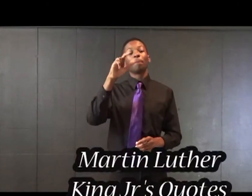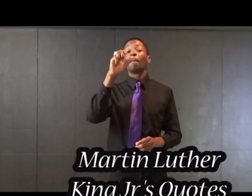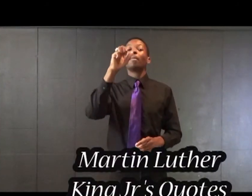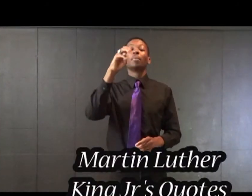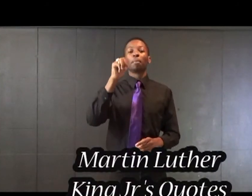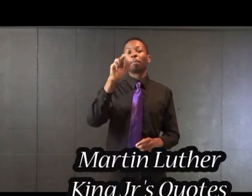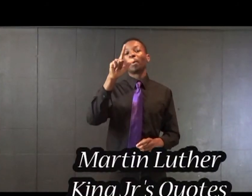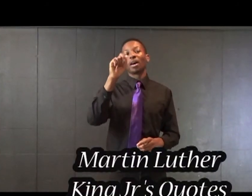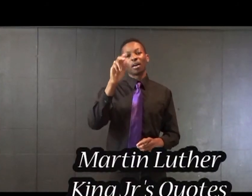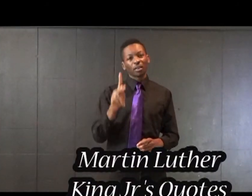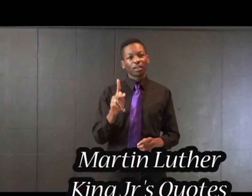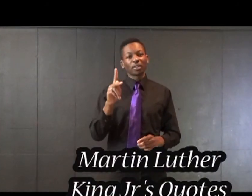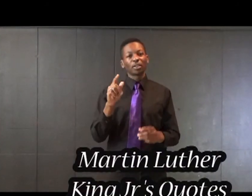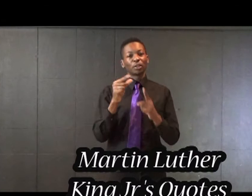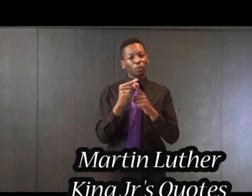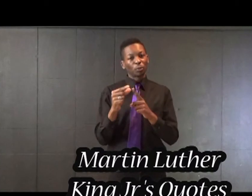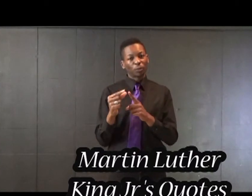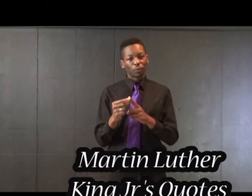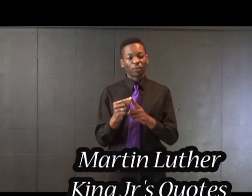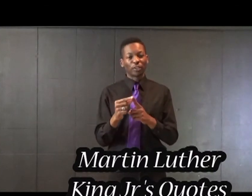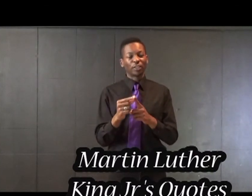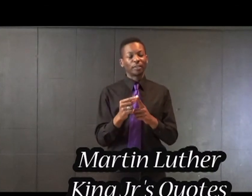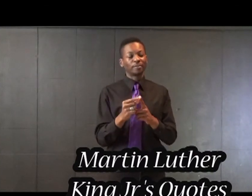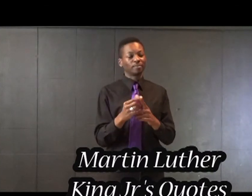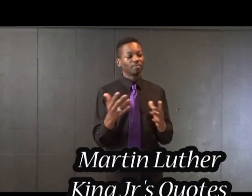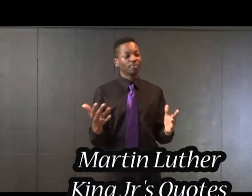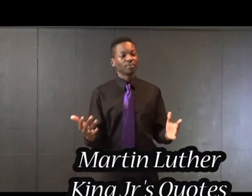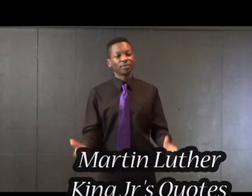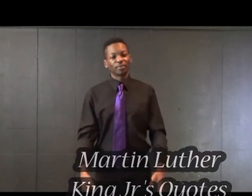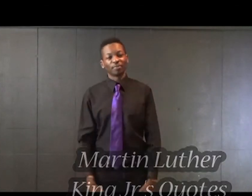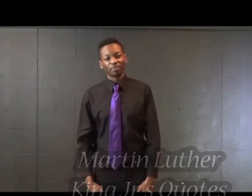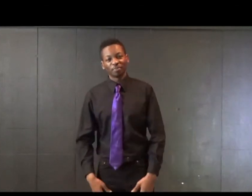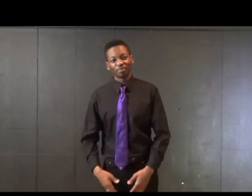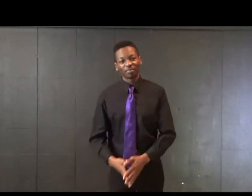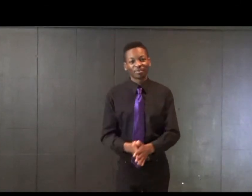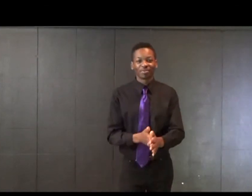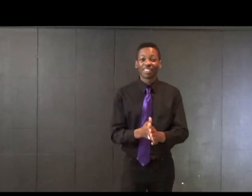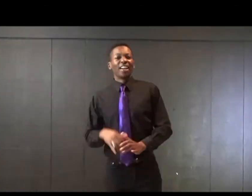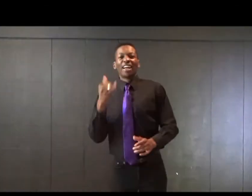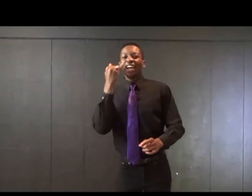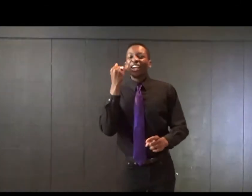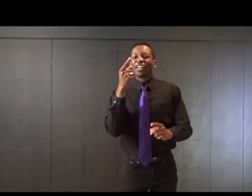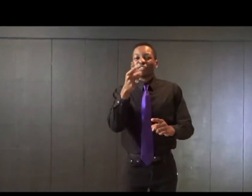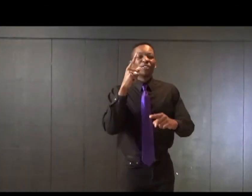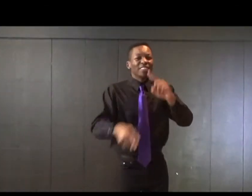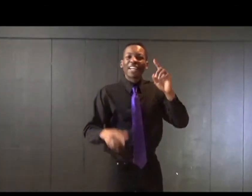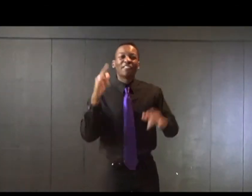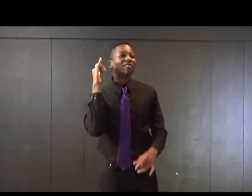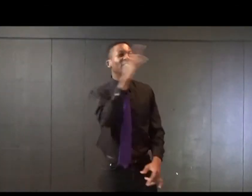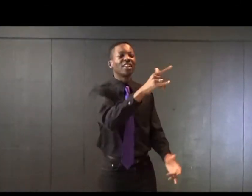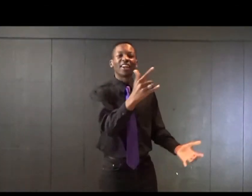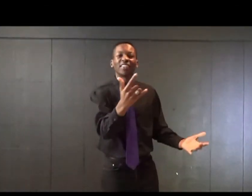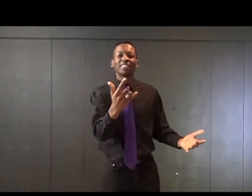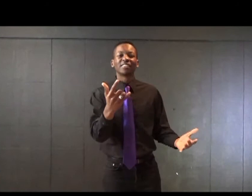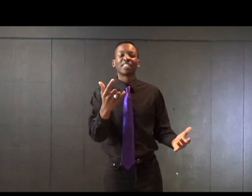Do you all know the man, Martin Luther King Jr., and his words? If you can't